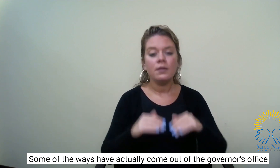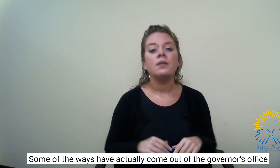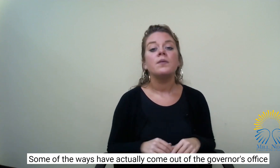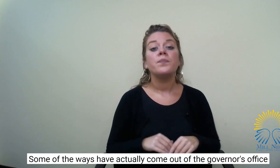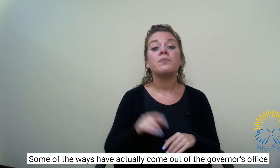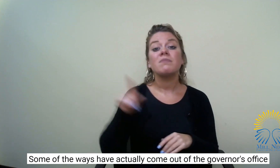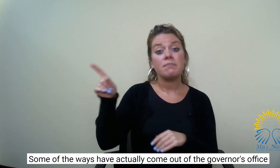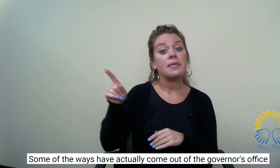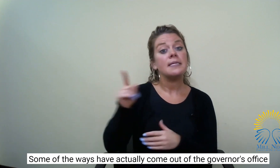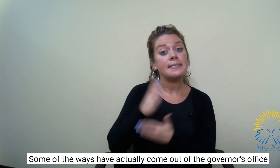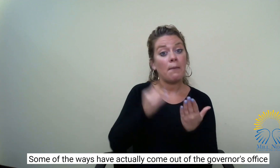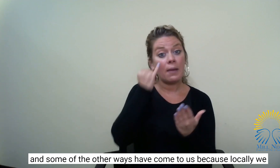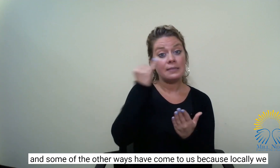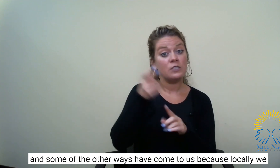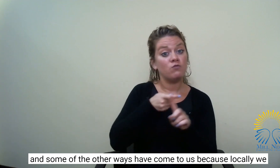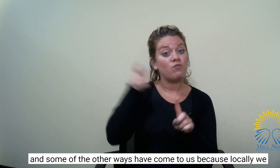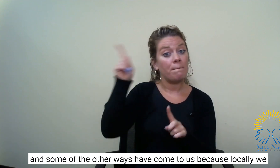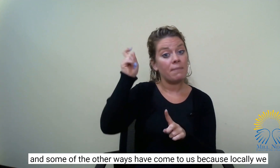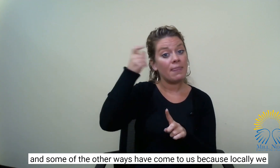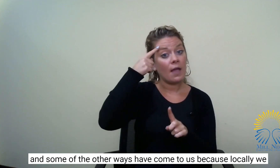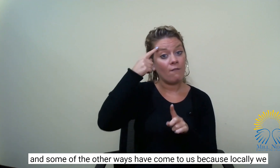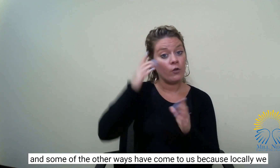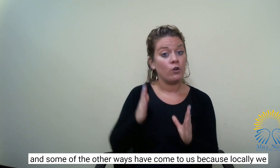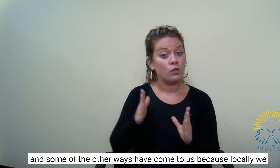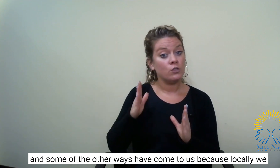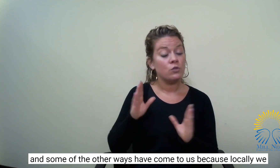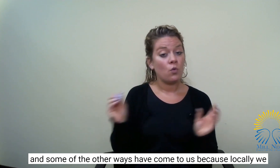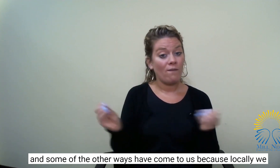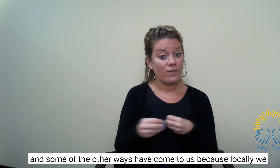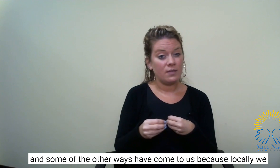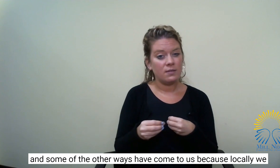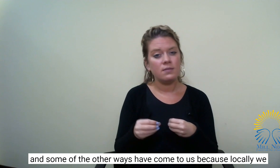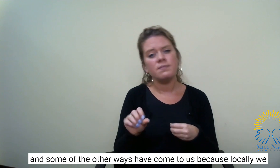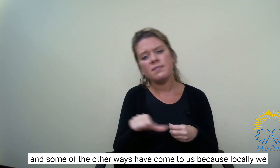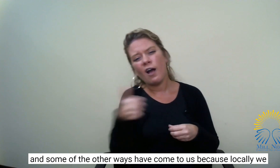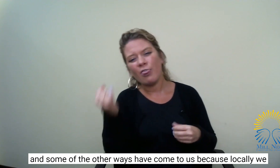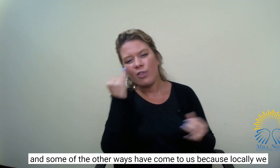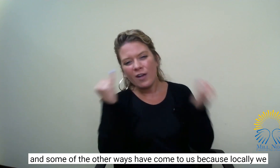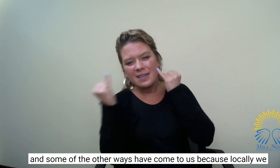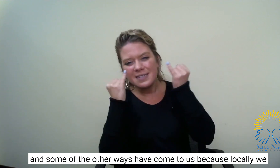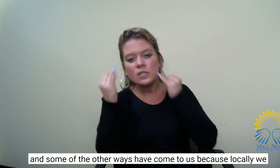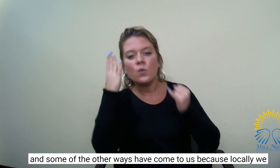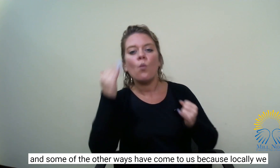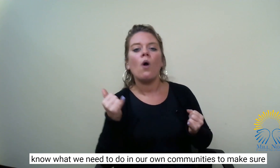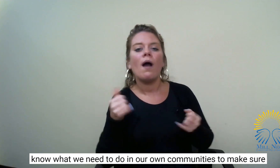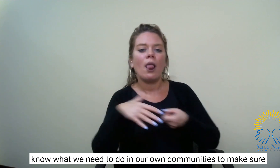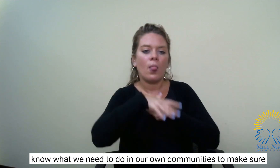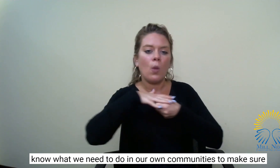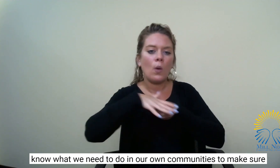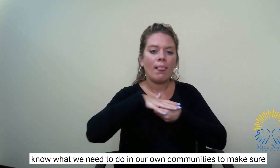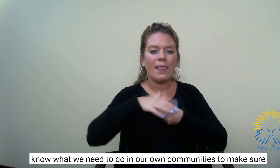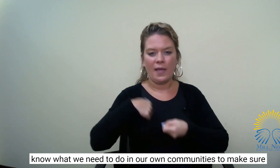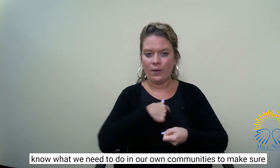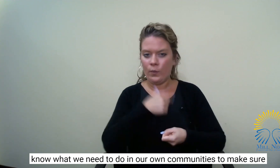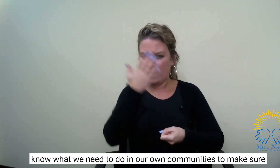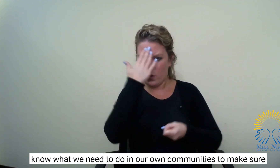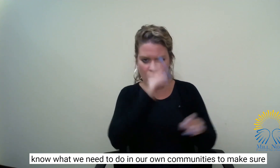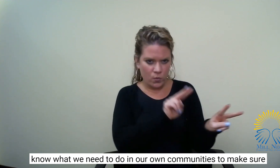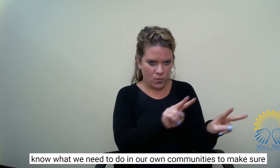governor's office, and some of the other ways have come to us because locally we know what we need to do in our